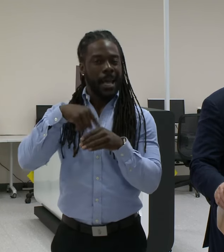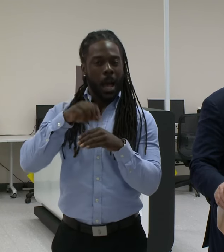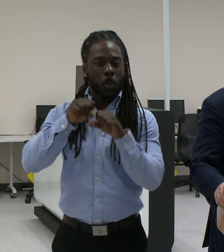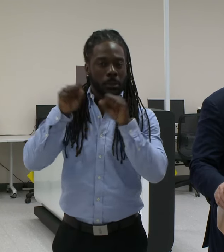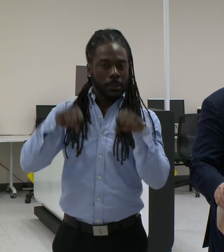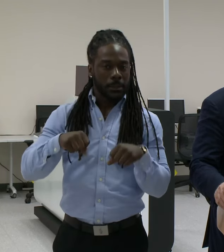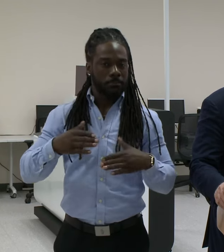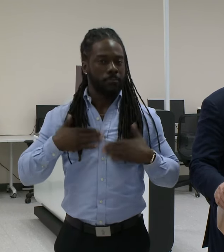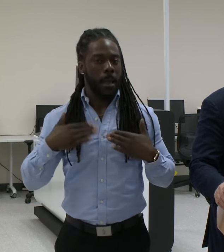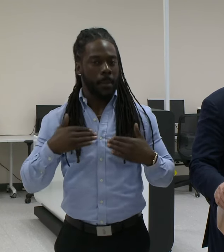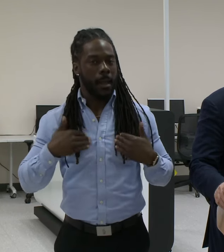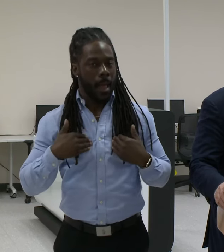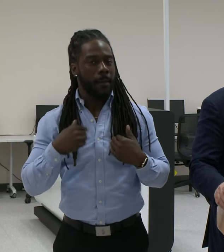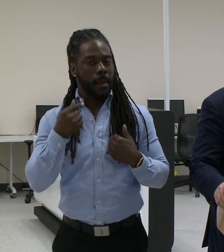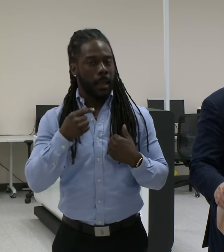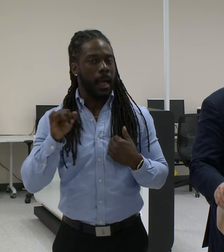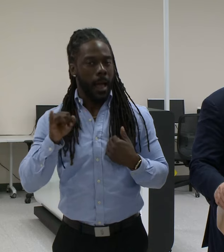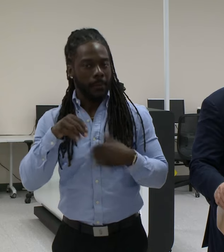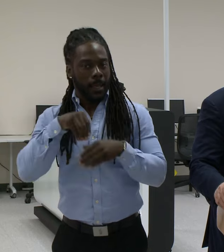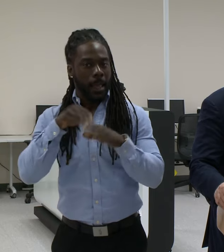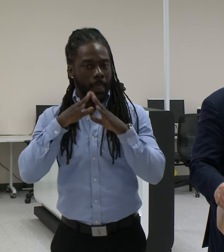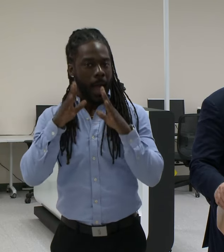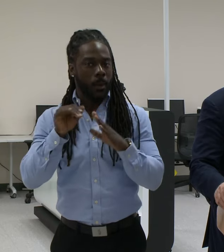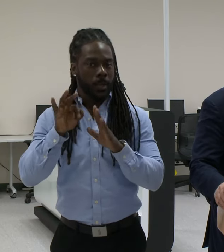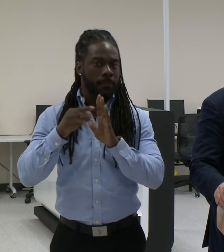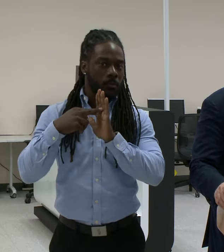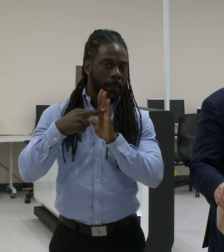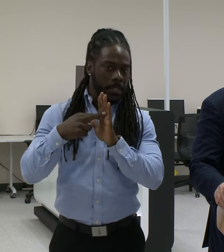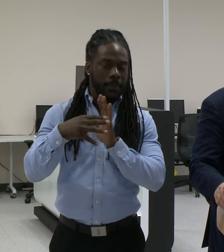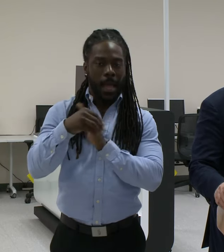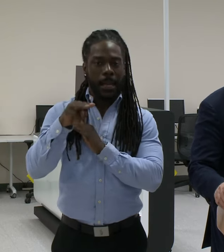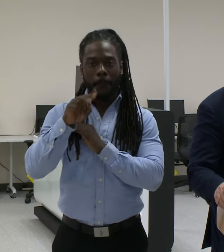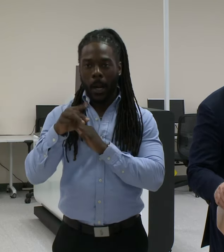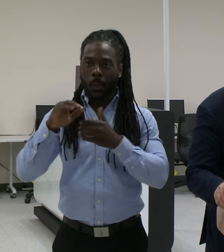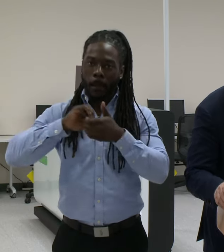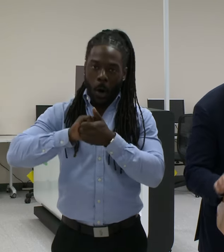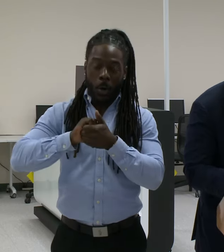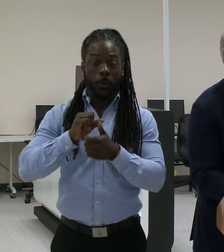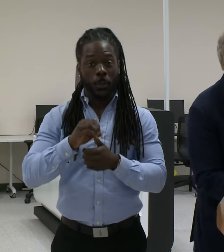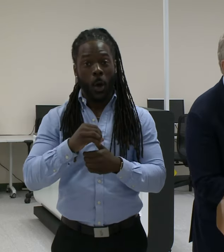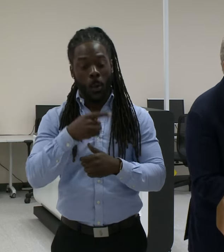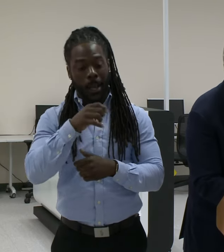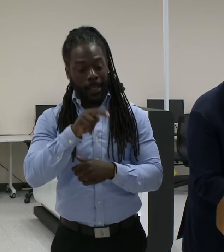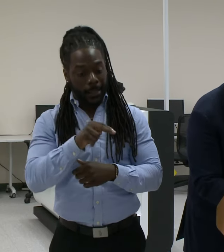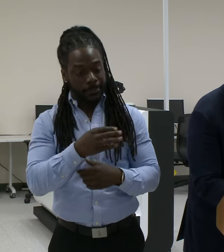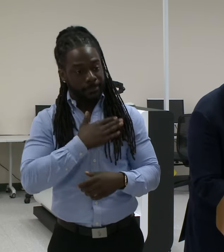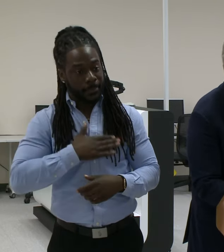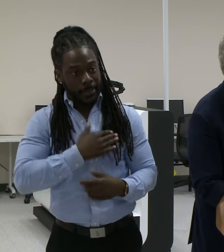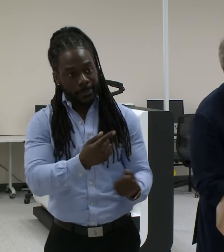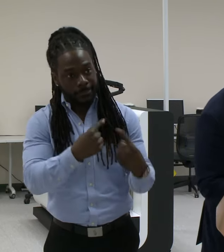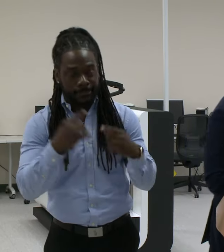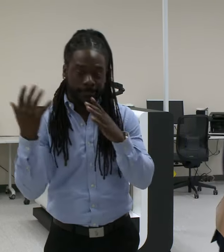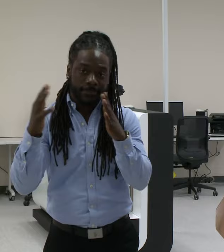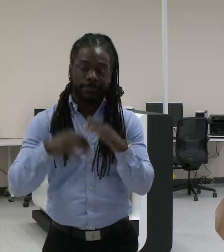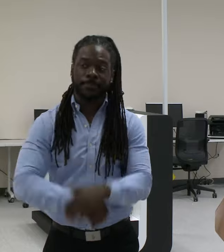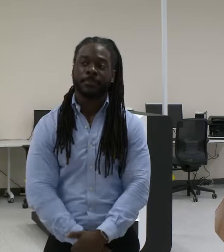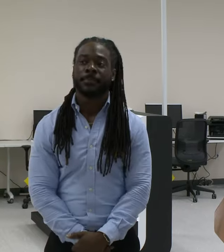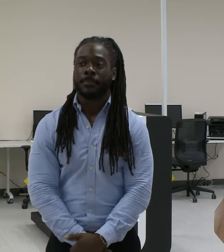have Glenn Ivey in the House of Representatives and as a Maryland partner. So, Glenn, please give him a warm